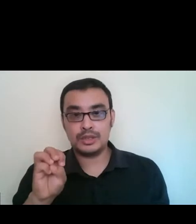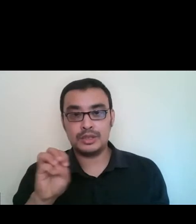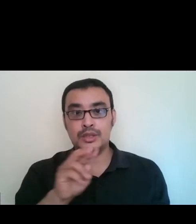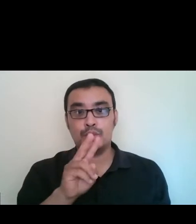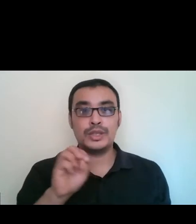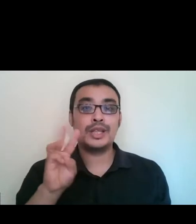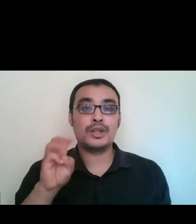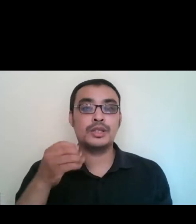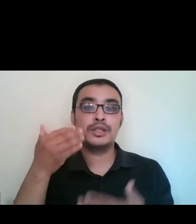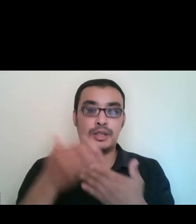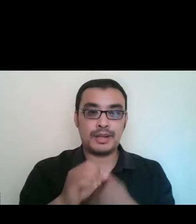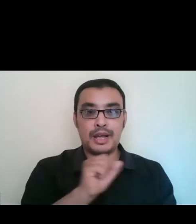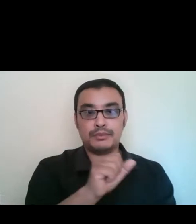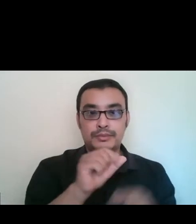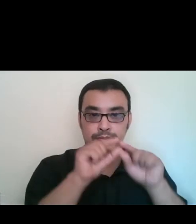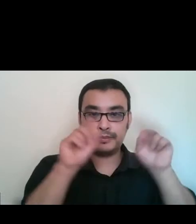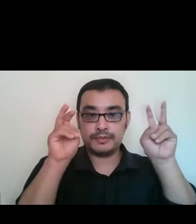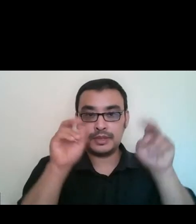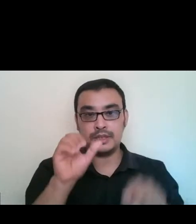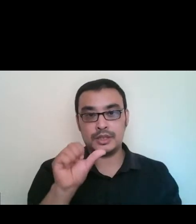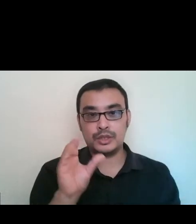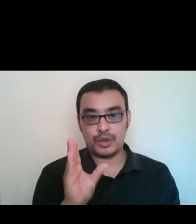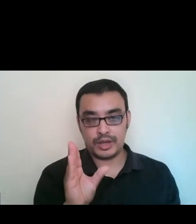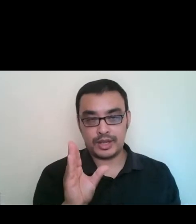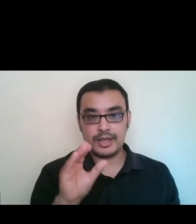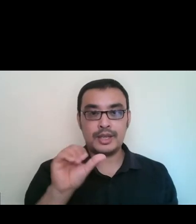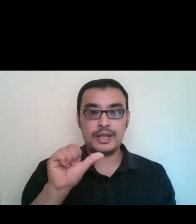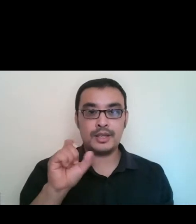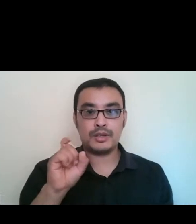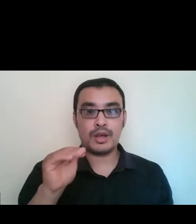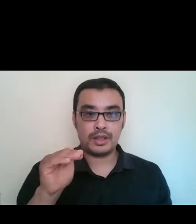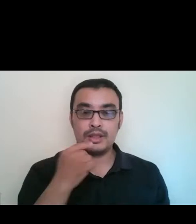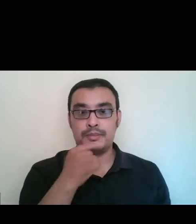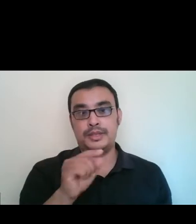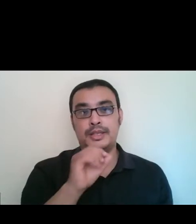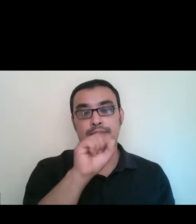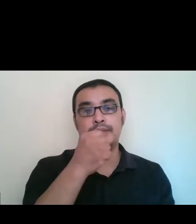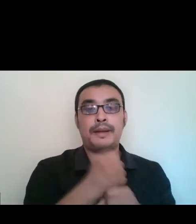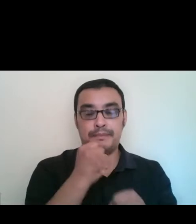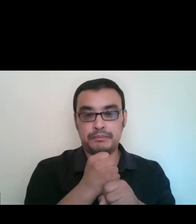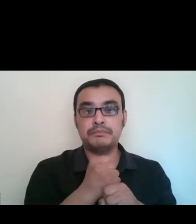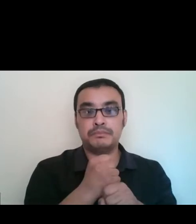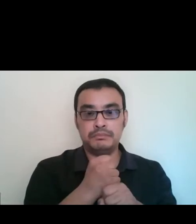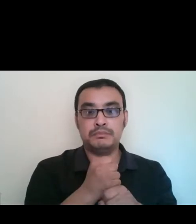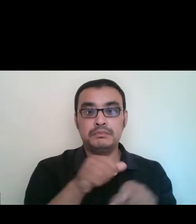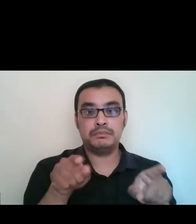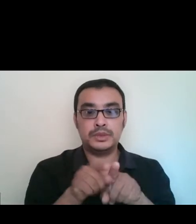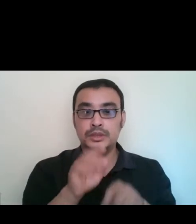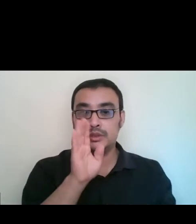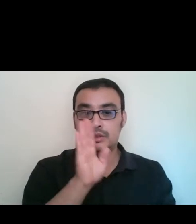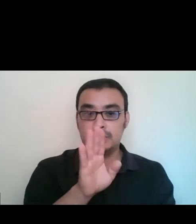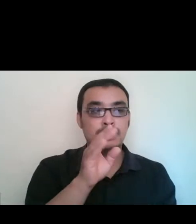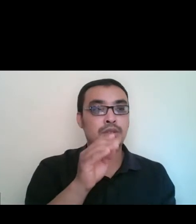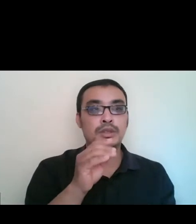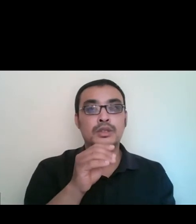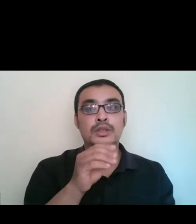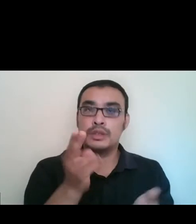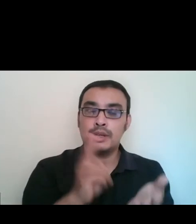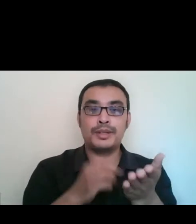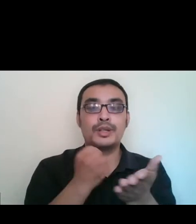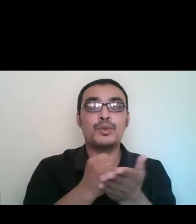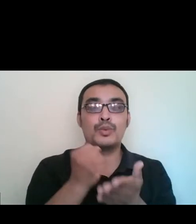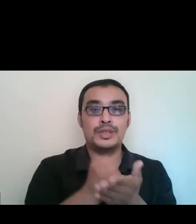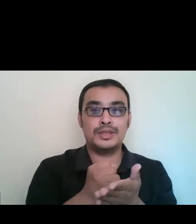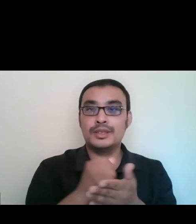2030. And in this, we also trying, how young people